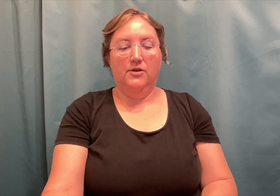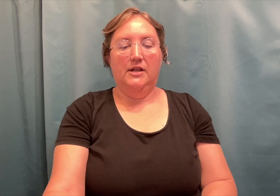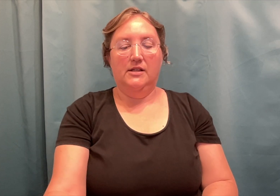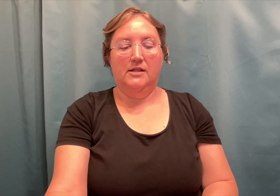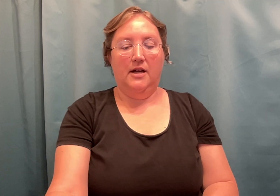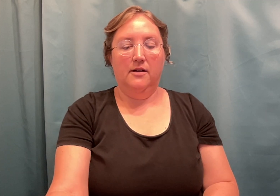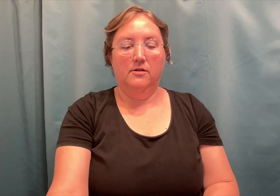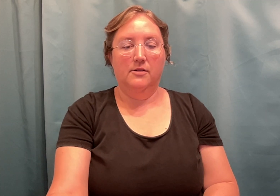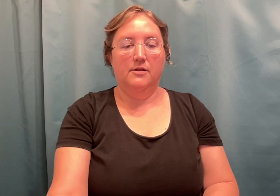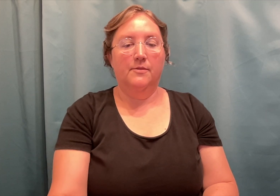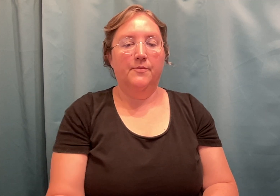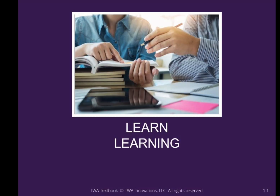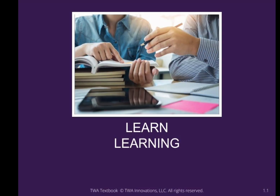learning styles.